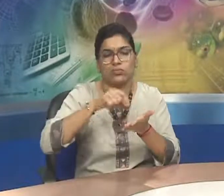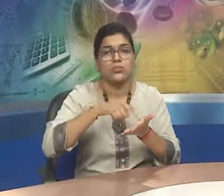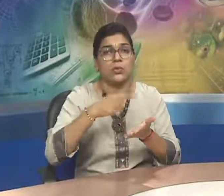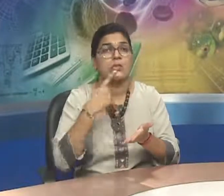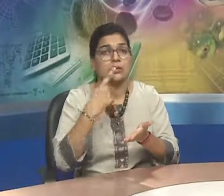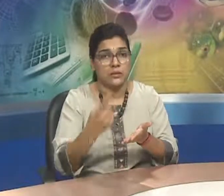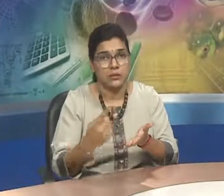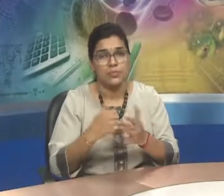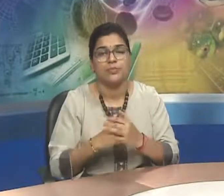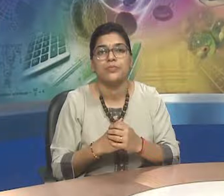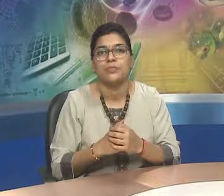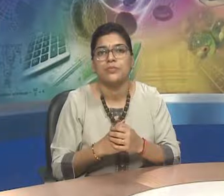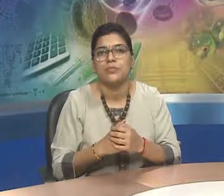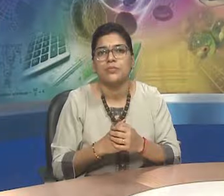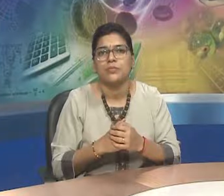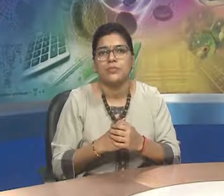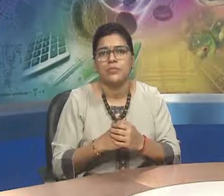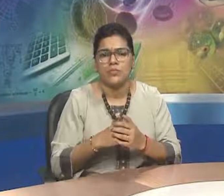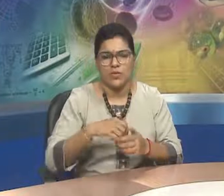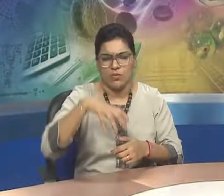Our Indian Constitution lays down